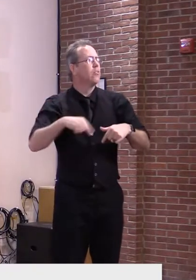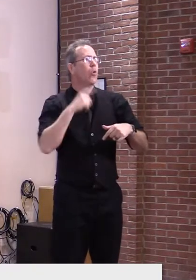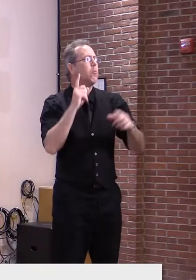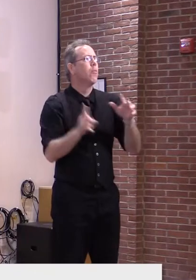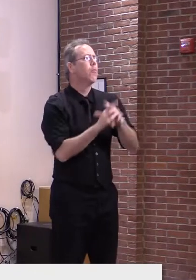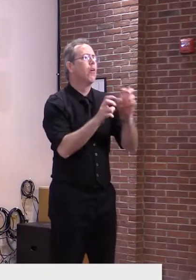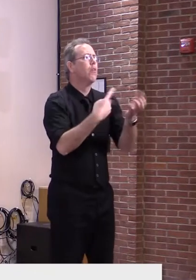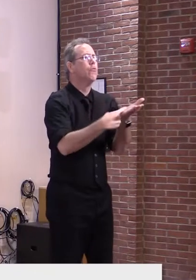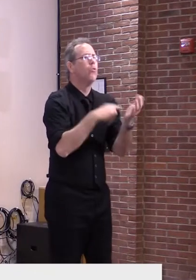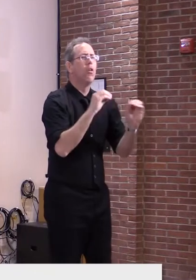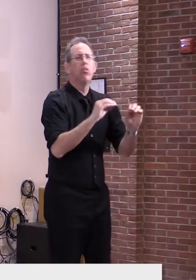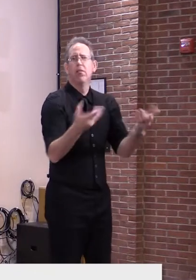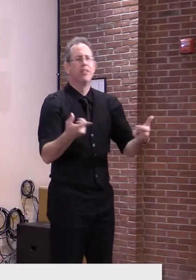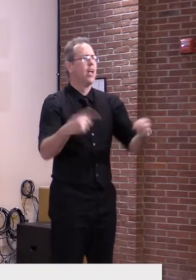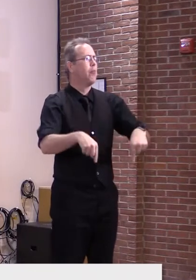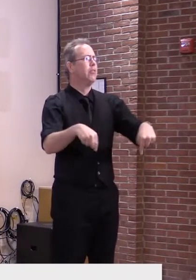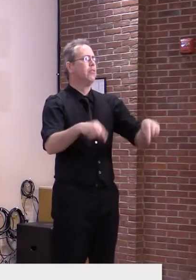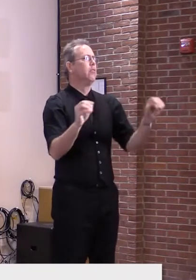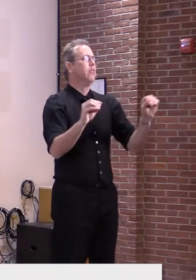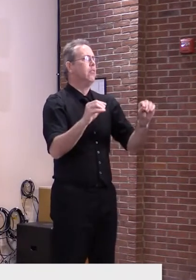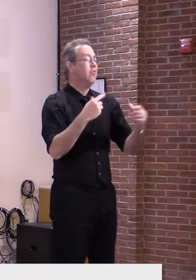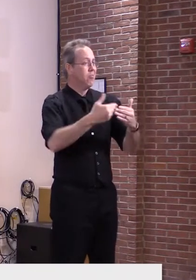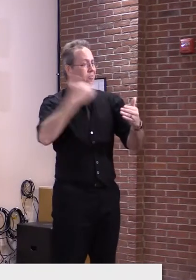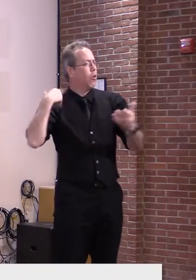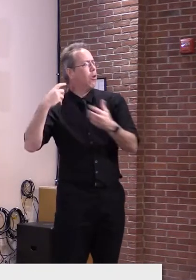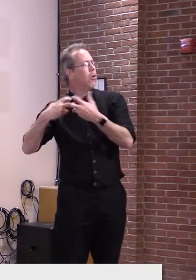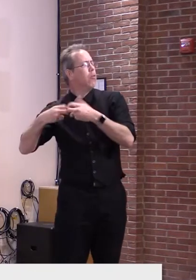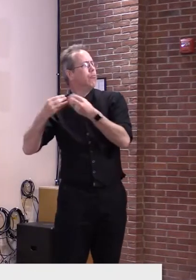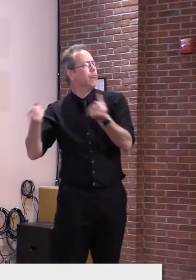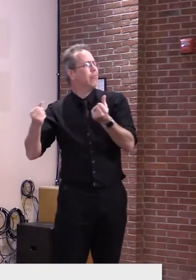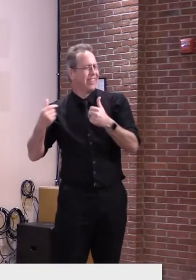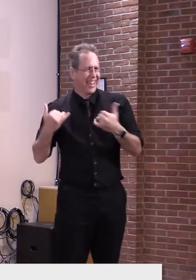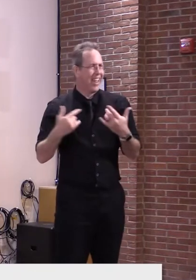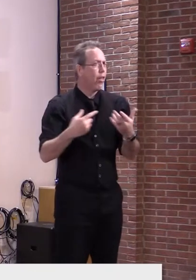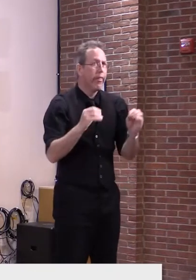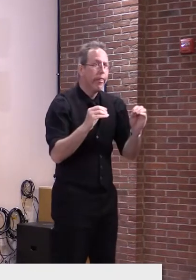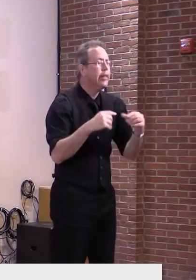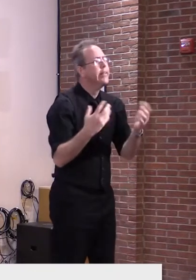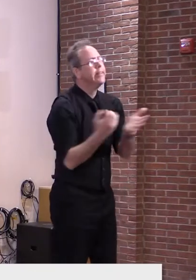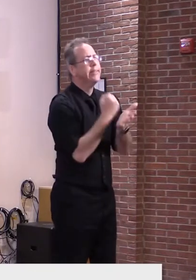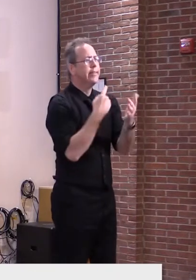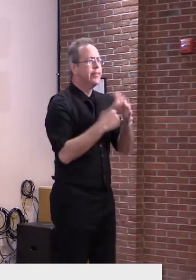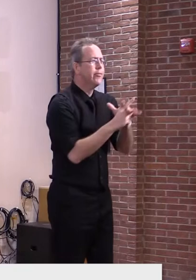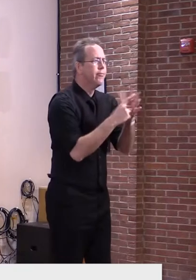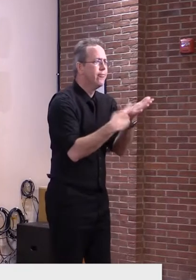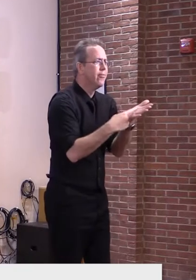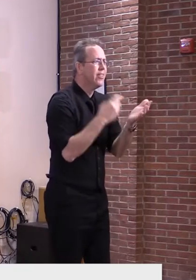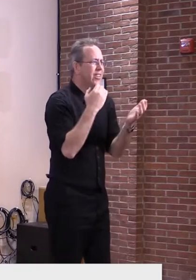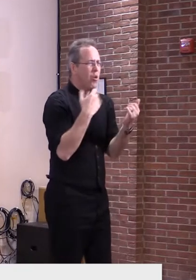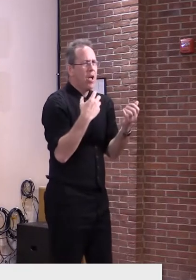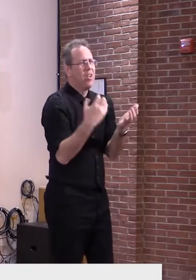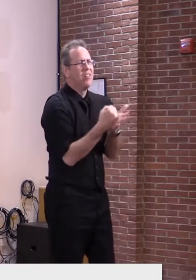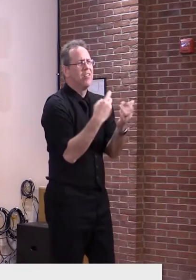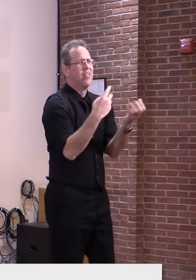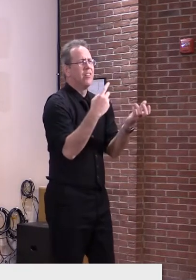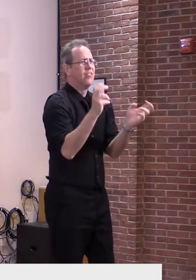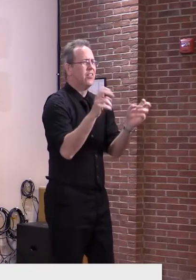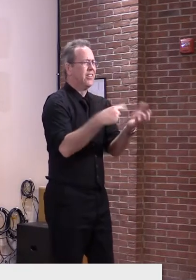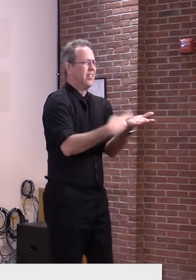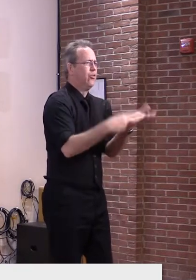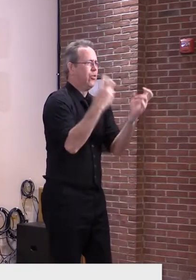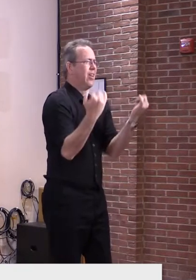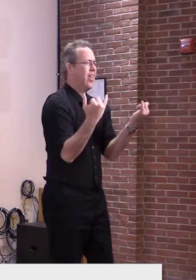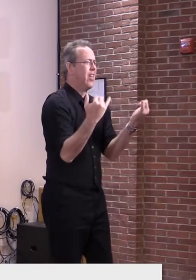the inevitable. And I don't know why that was postponed, because that was the recommendation of the commission. But when